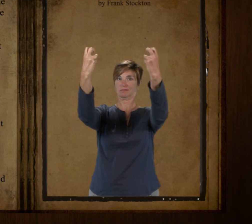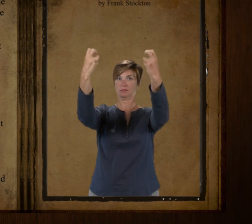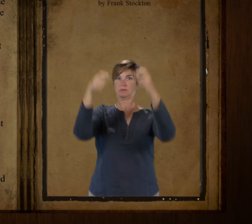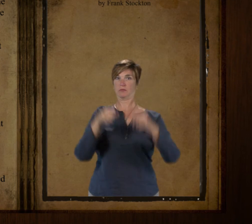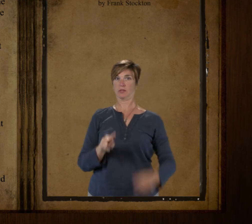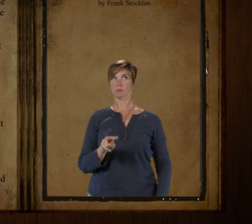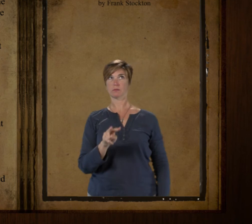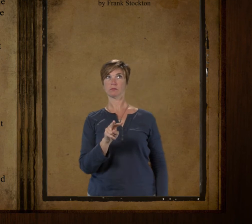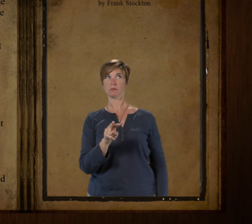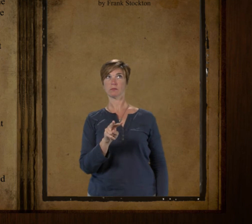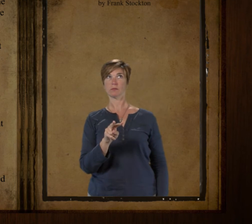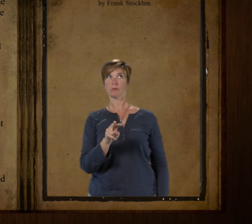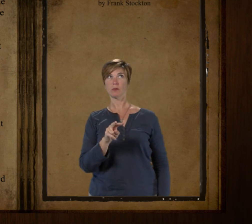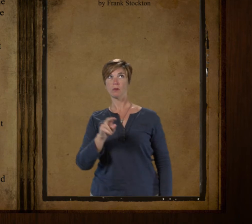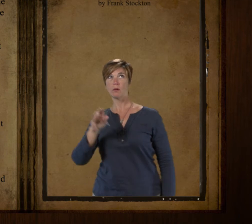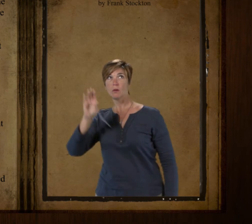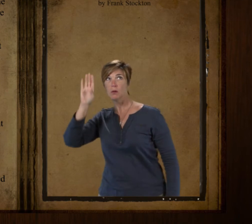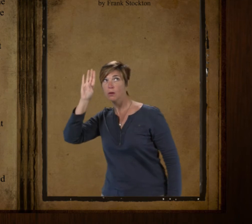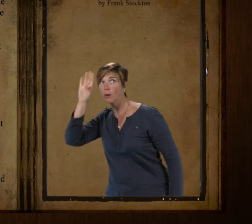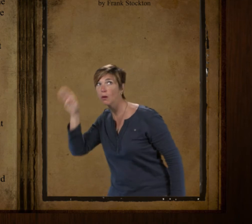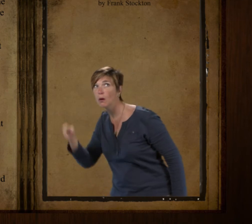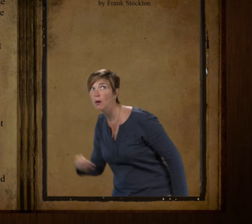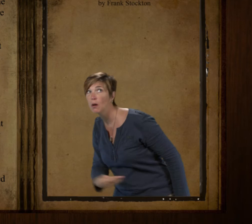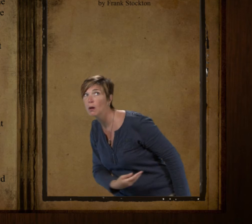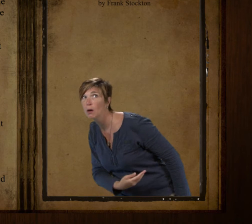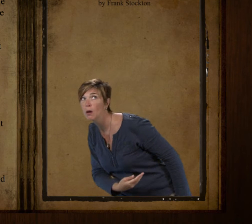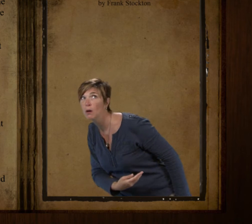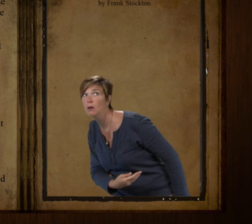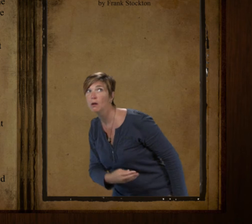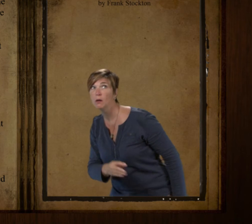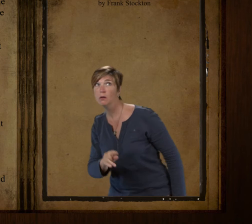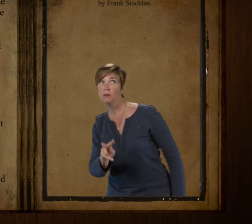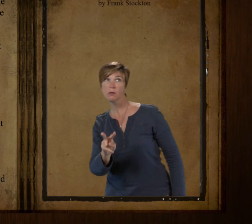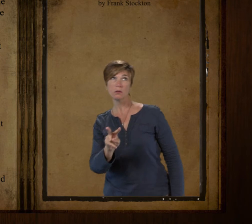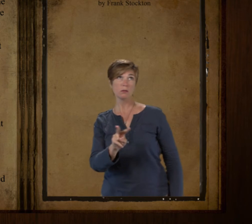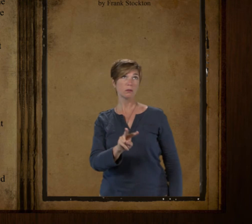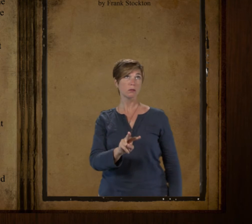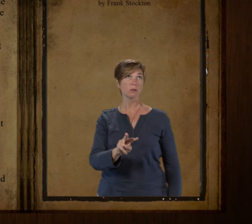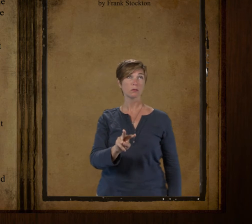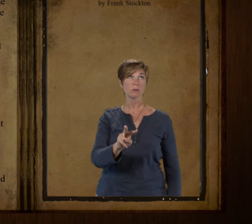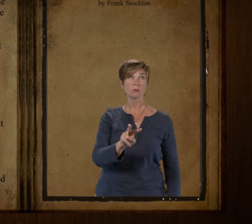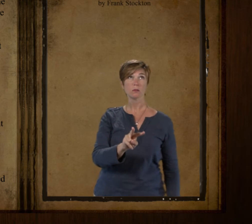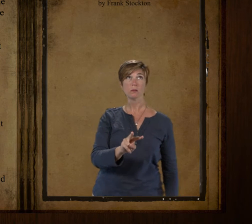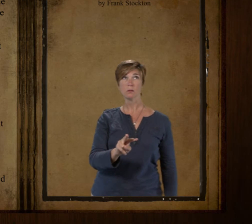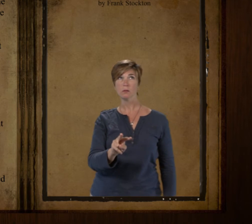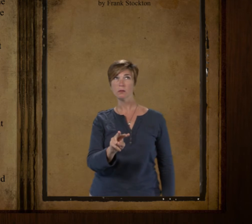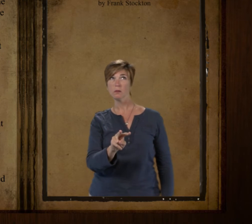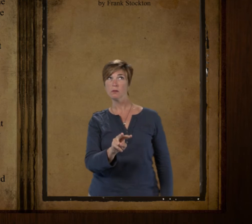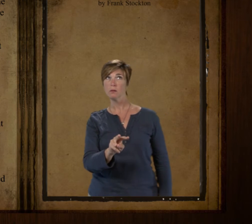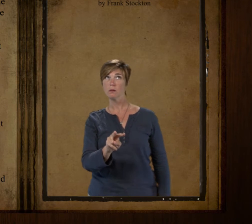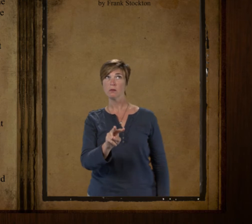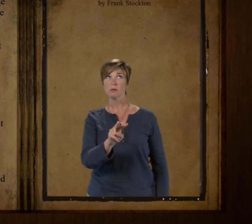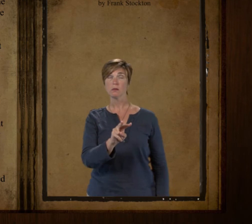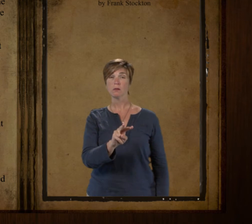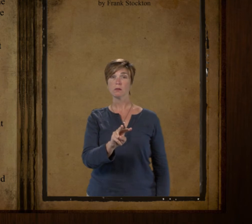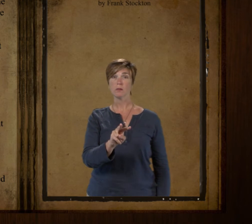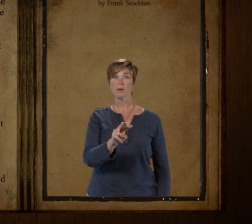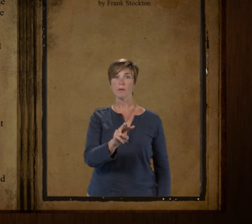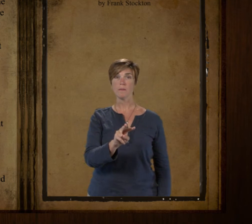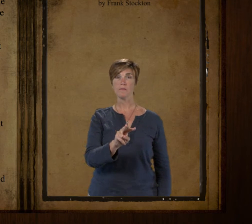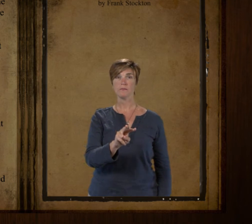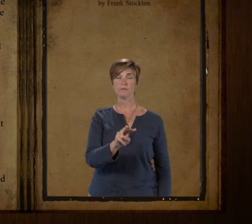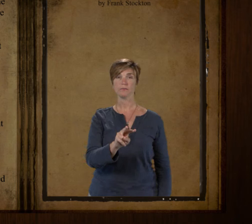in her nature, it is probable that lady would not have been there. But her intense and